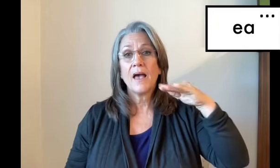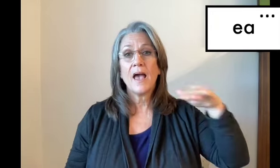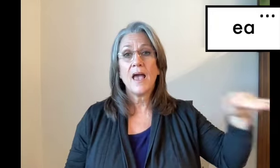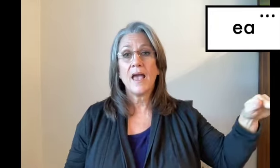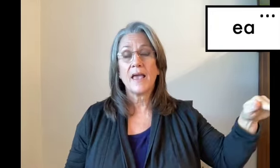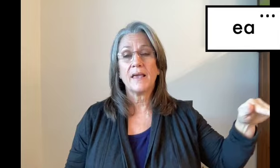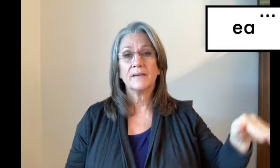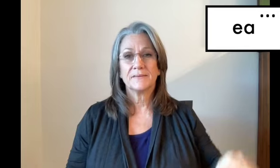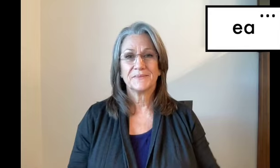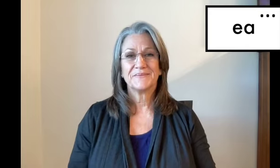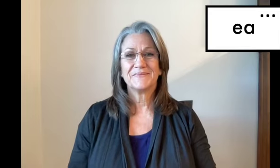a.